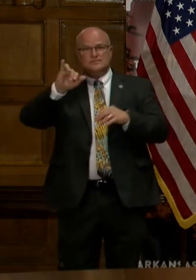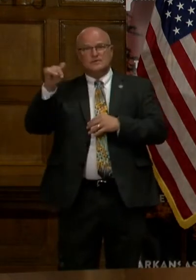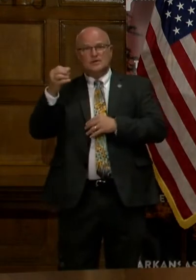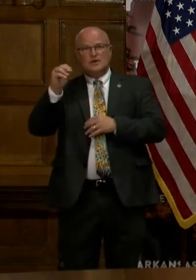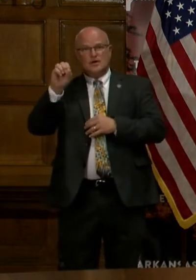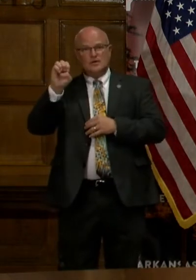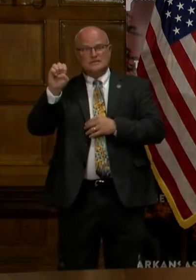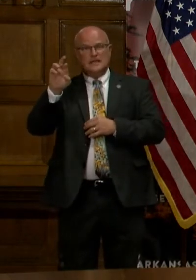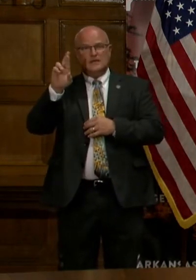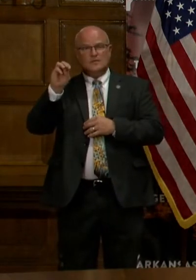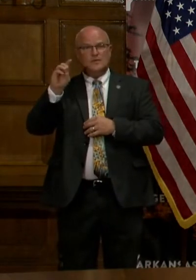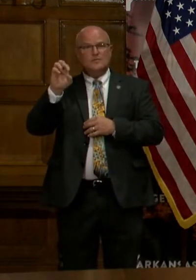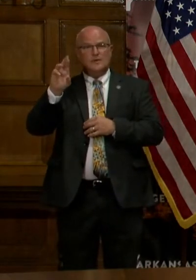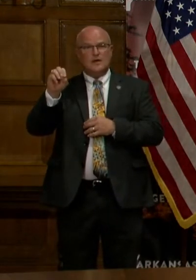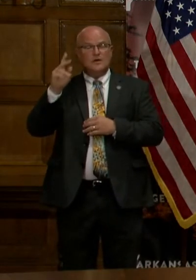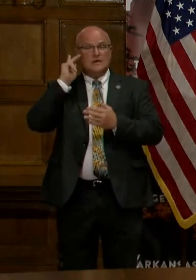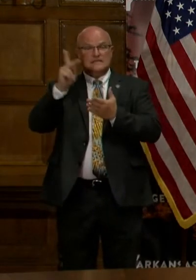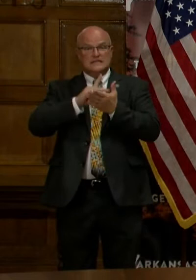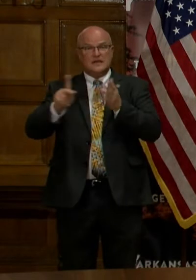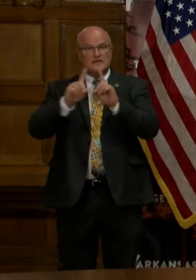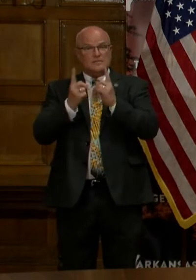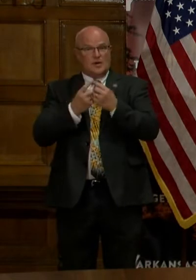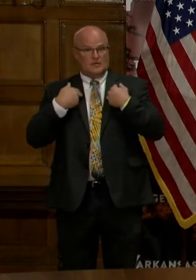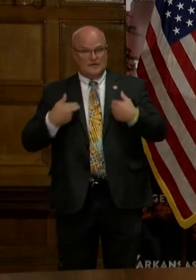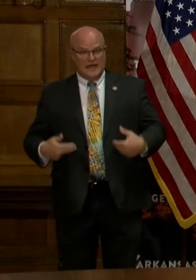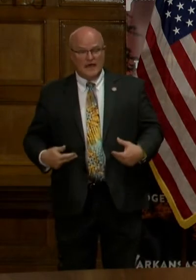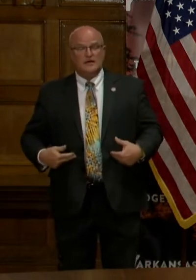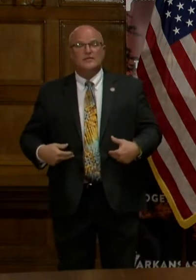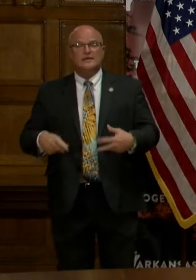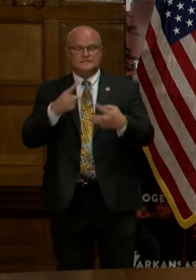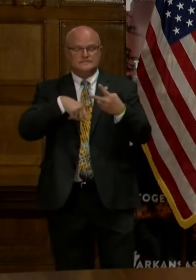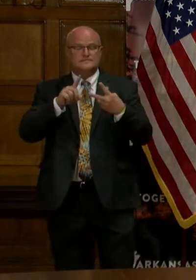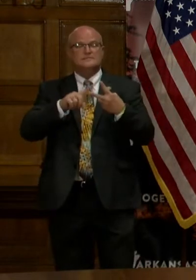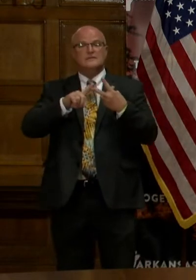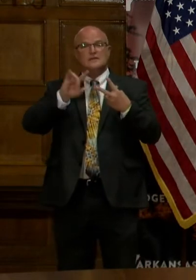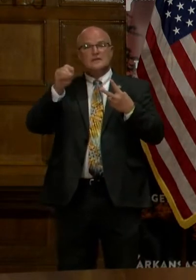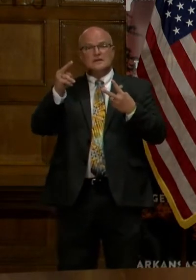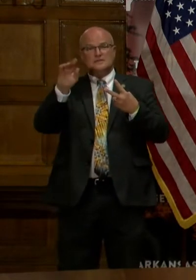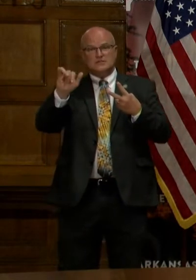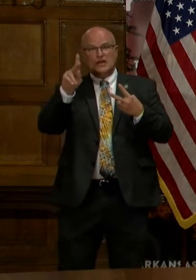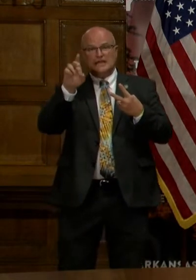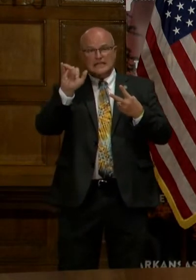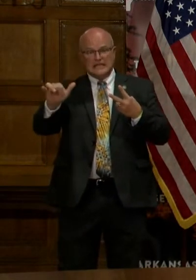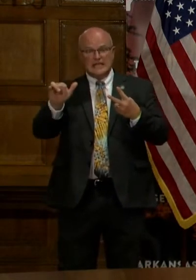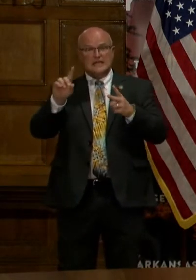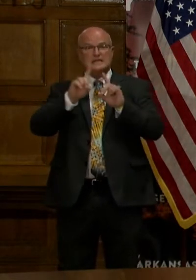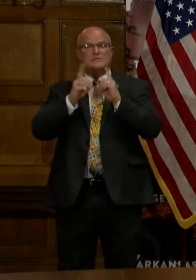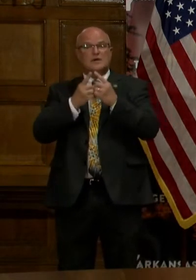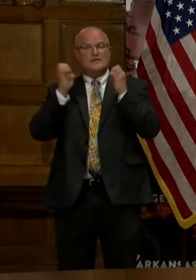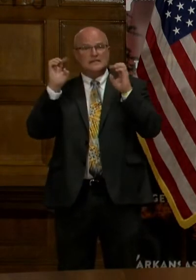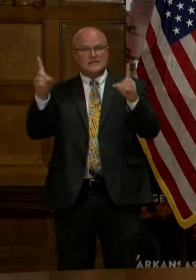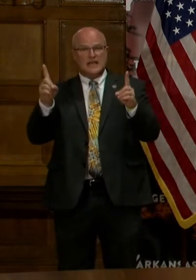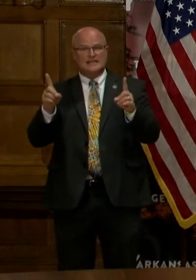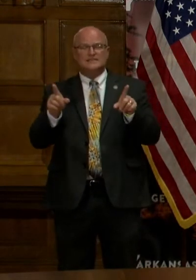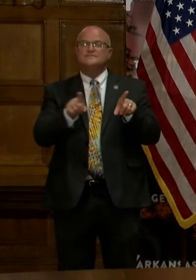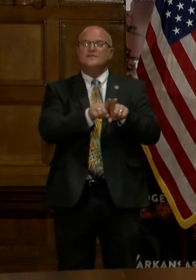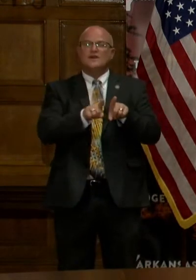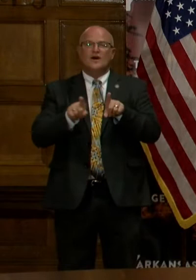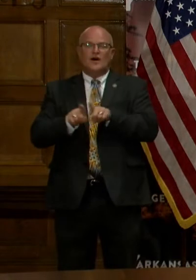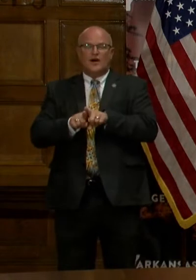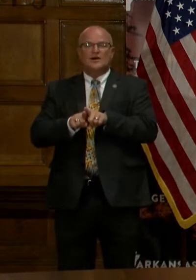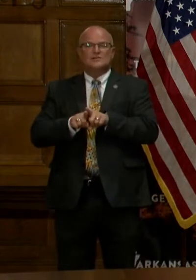Jose Romero, of Secretary of the Department of Health, Secretary Johnny Key of Education. I'm